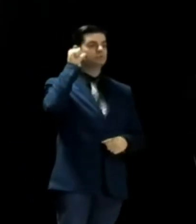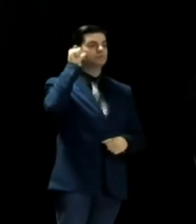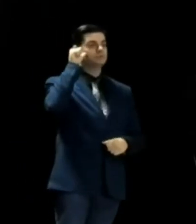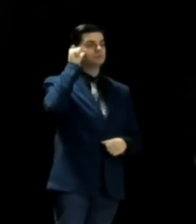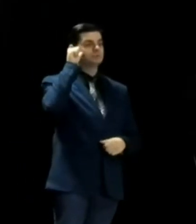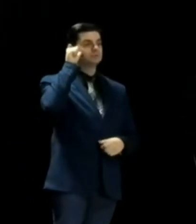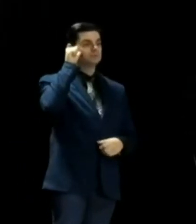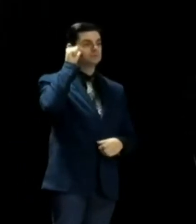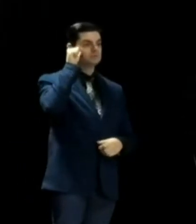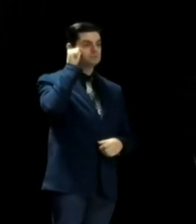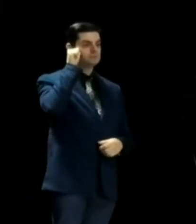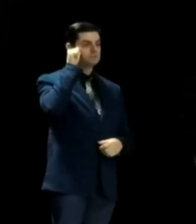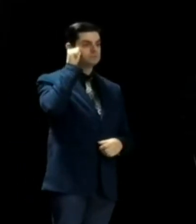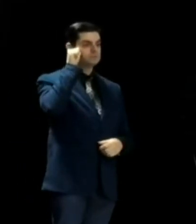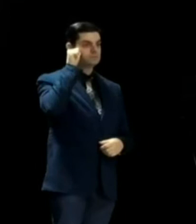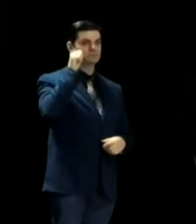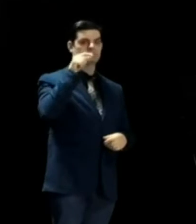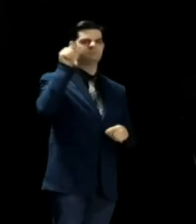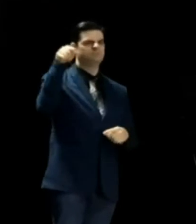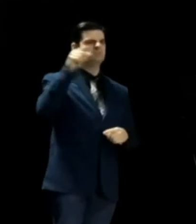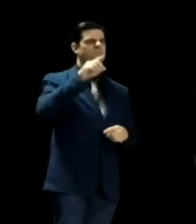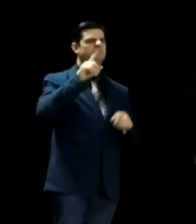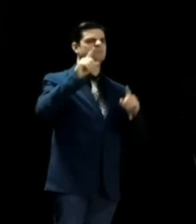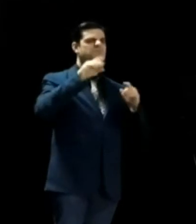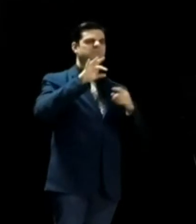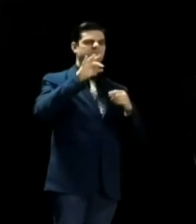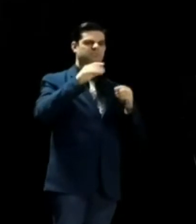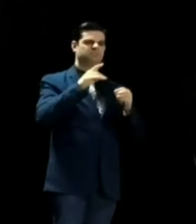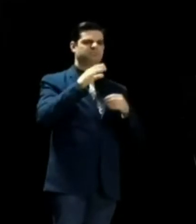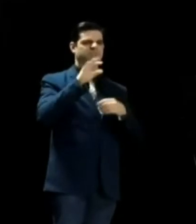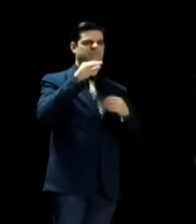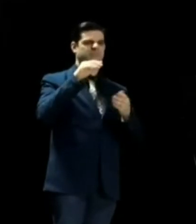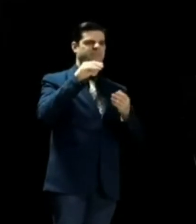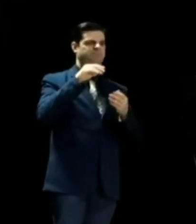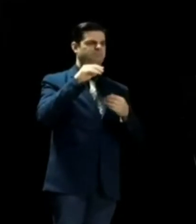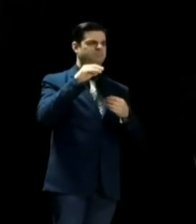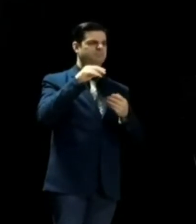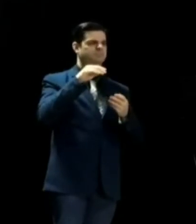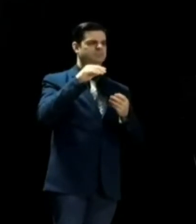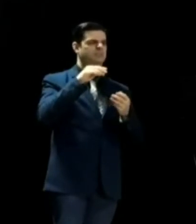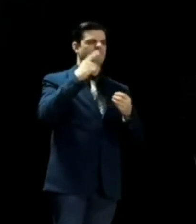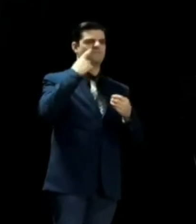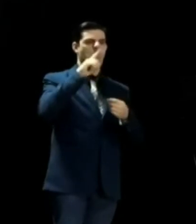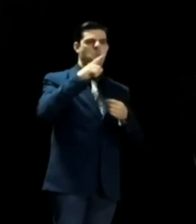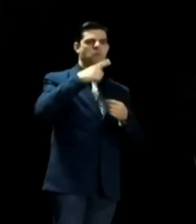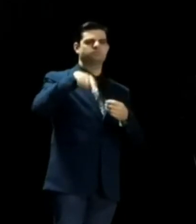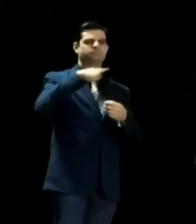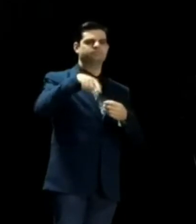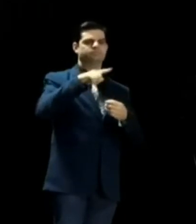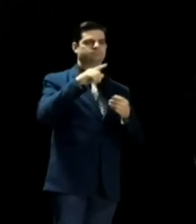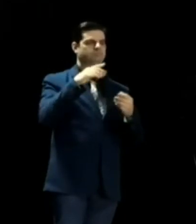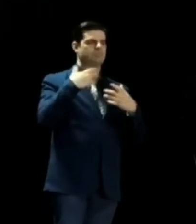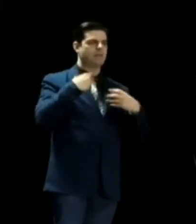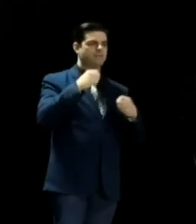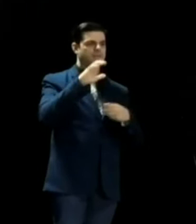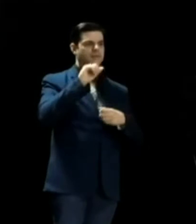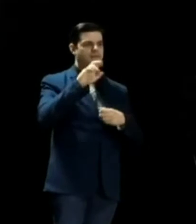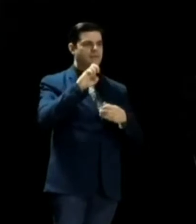site. As we get more capacity, we're going to do more proactive things with